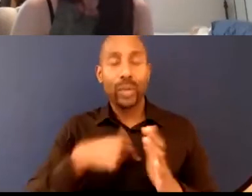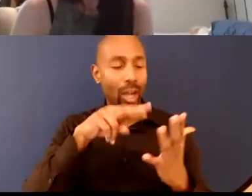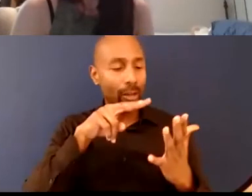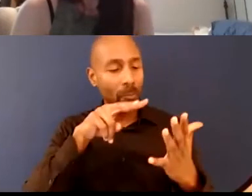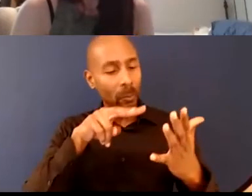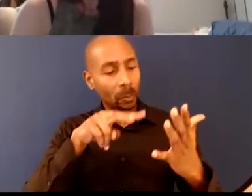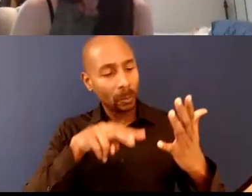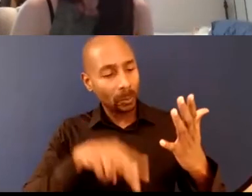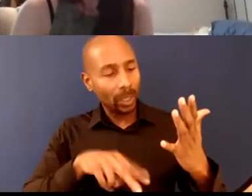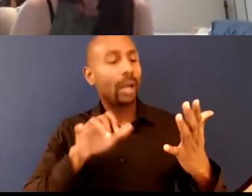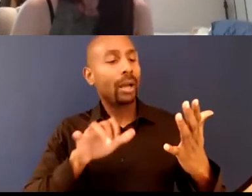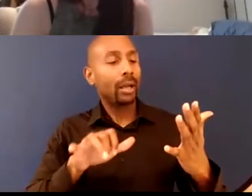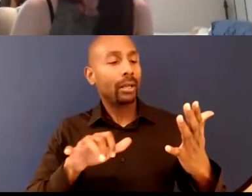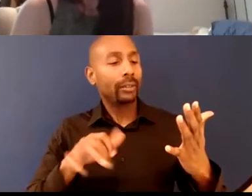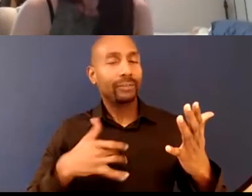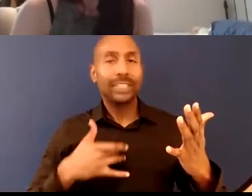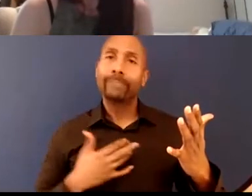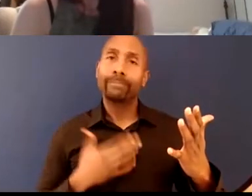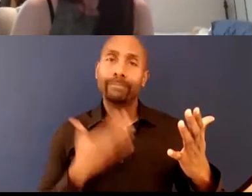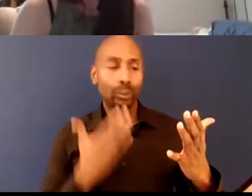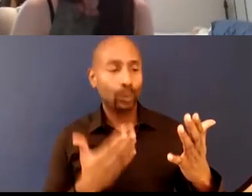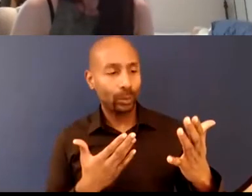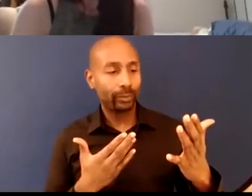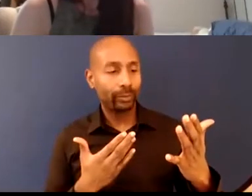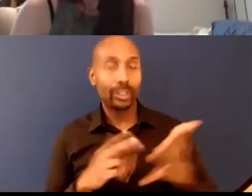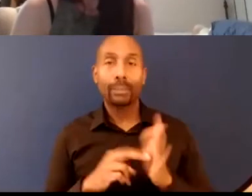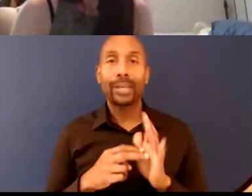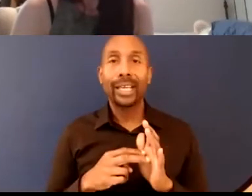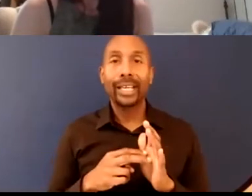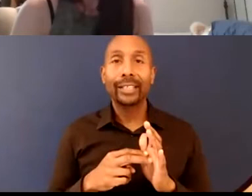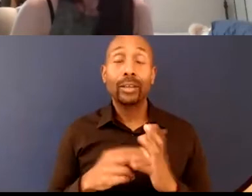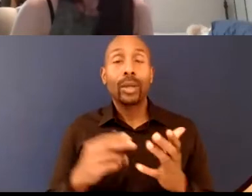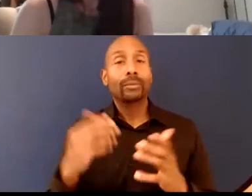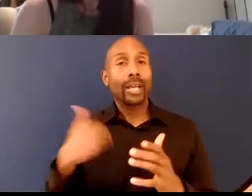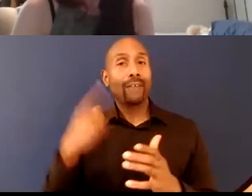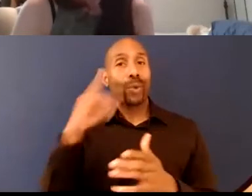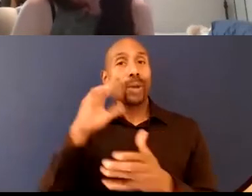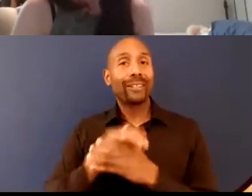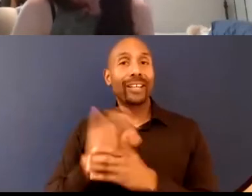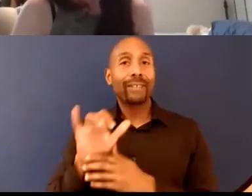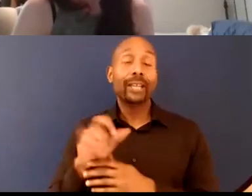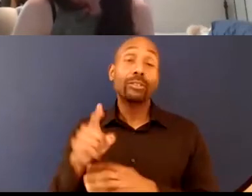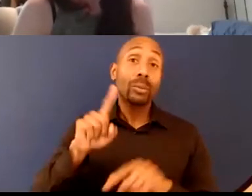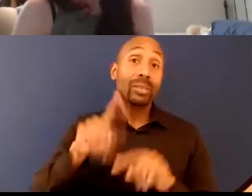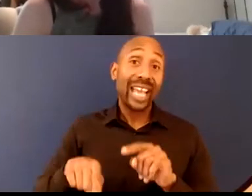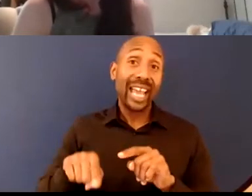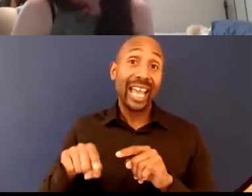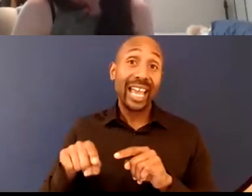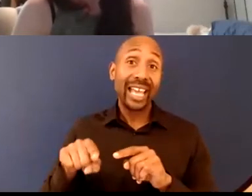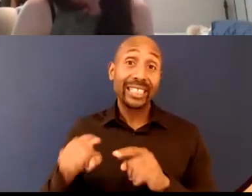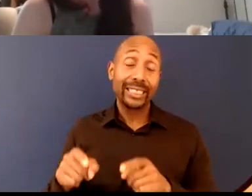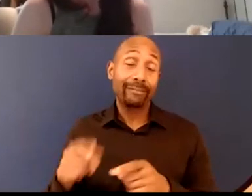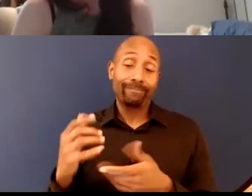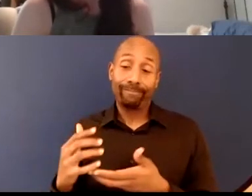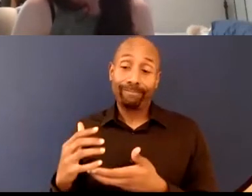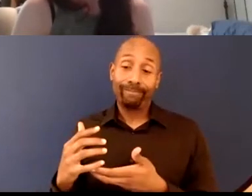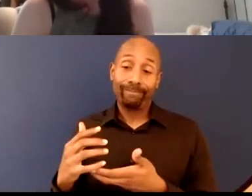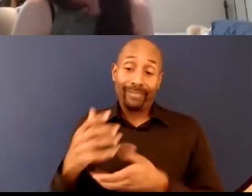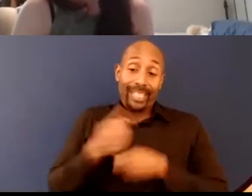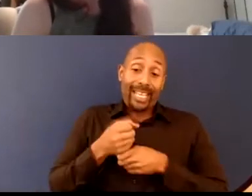There's a belief that you can't receive any more unless you are given gratitude for what you do have and what is possible